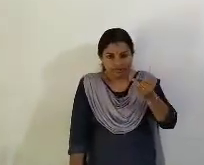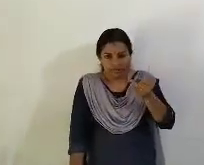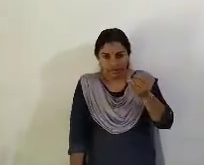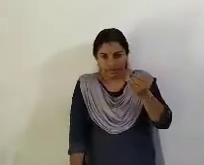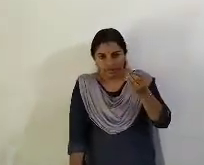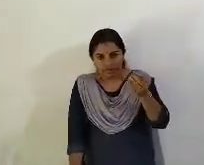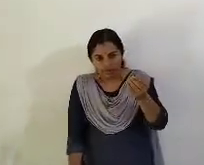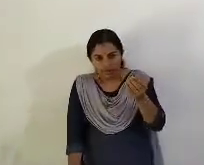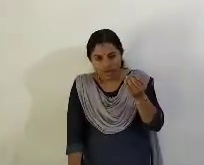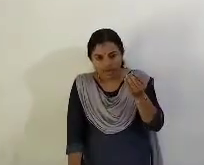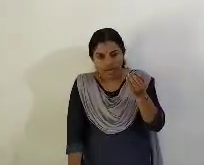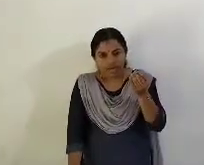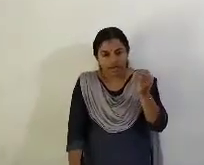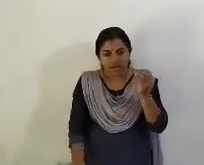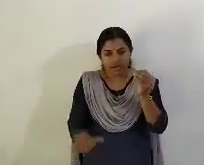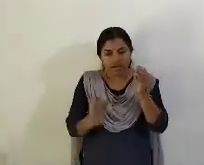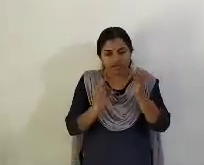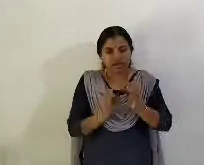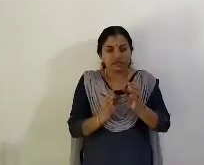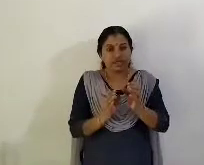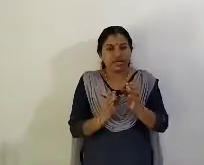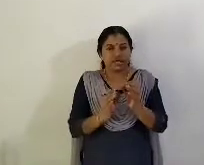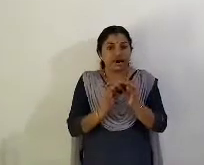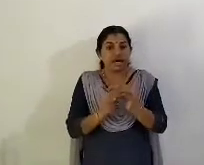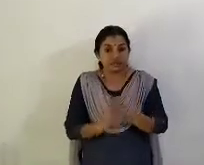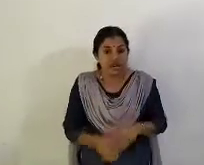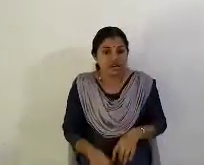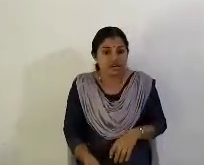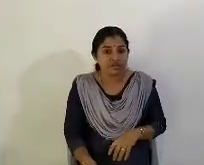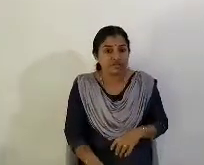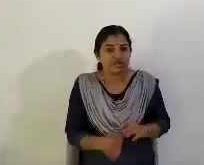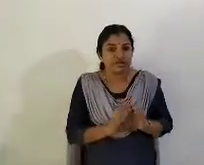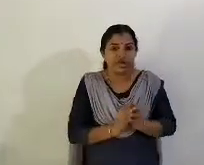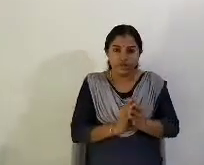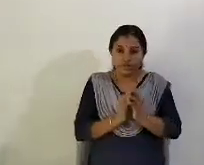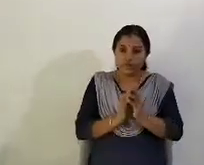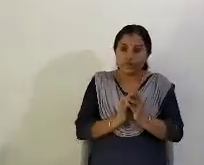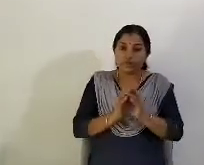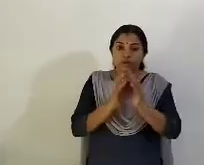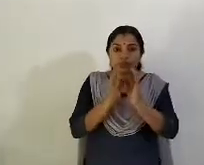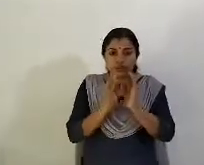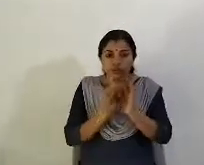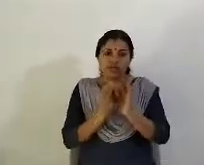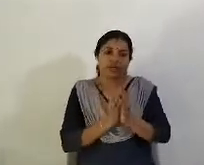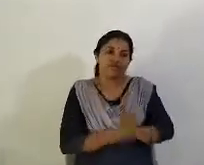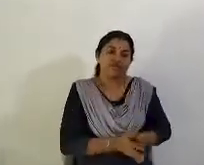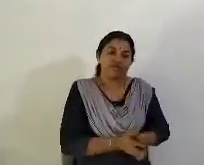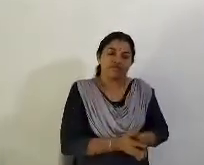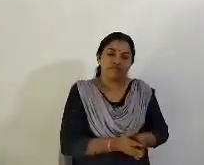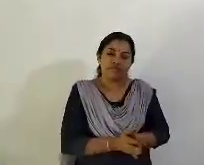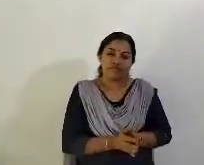Yes, we can classify the images into two types.